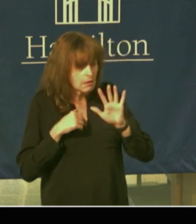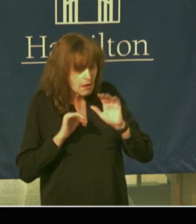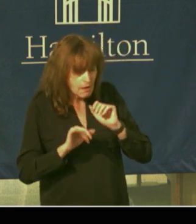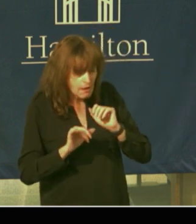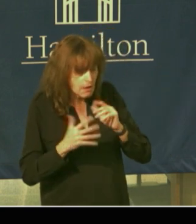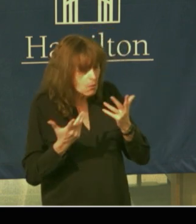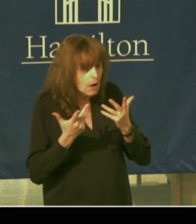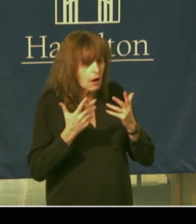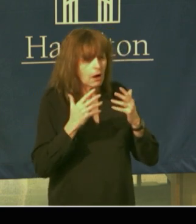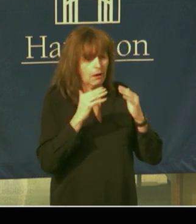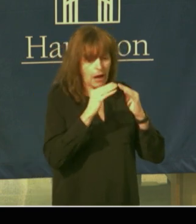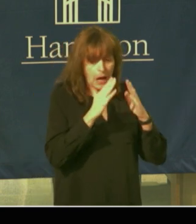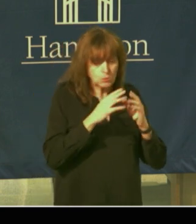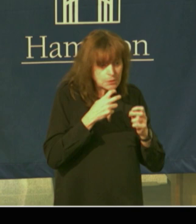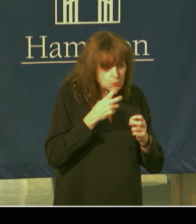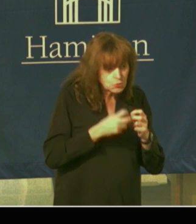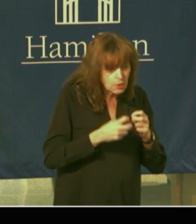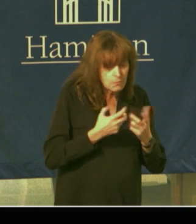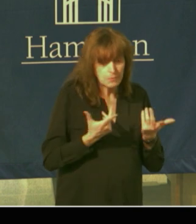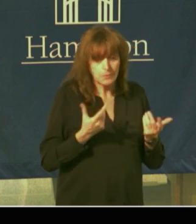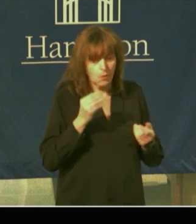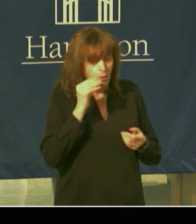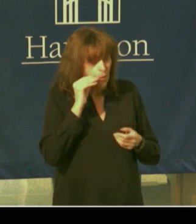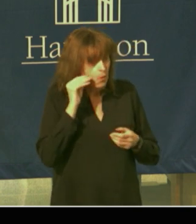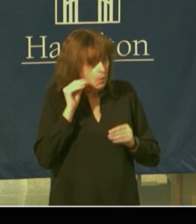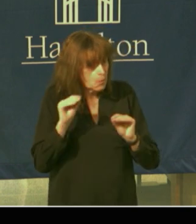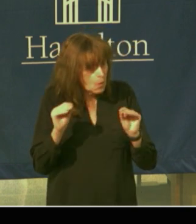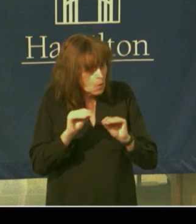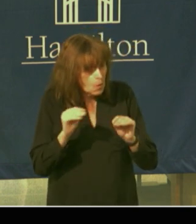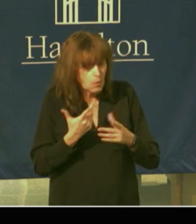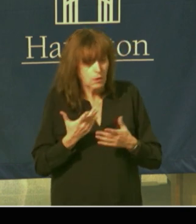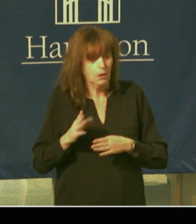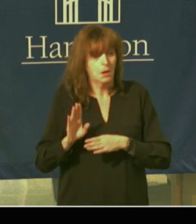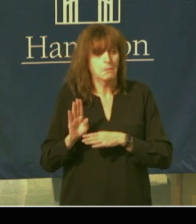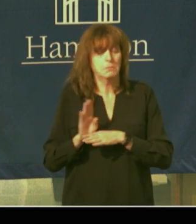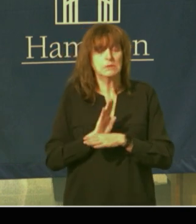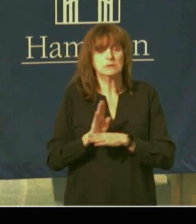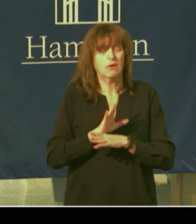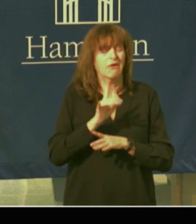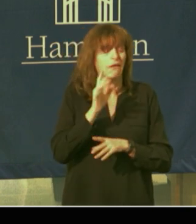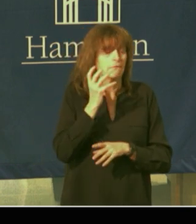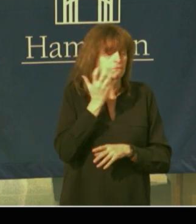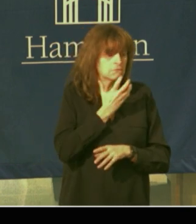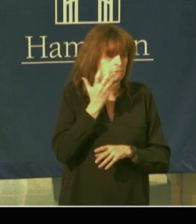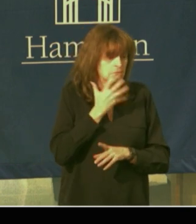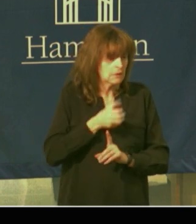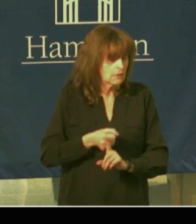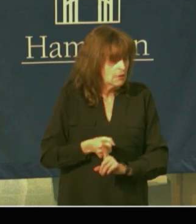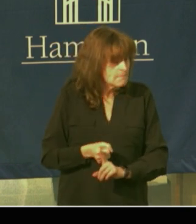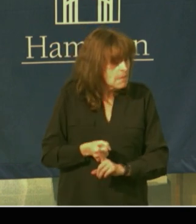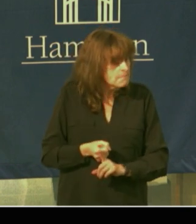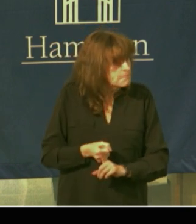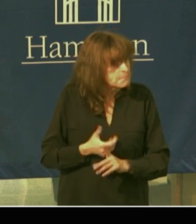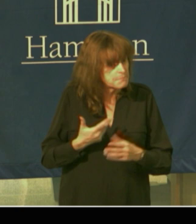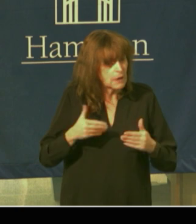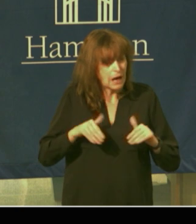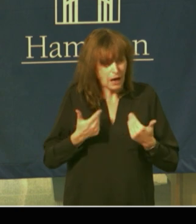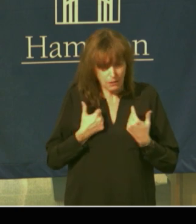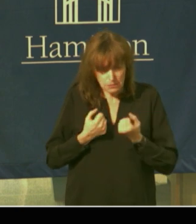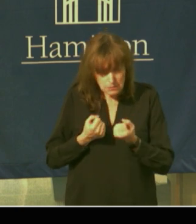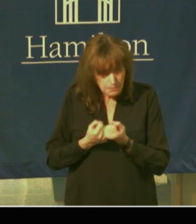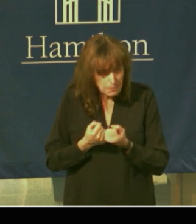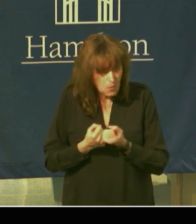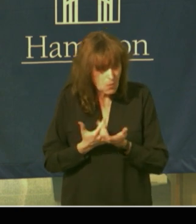the homelessness challenges, businesses that are going to be impacted, and how are they going to be compensated. All those things were part of the conversation